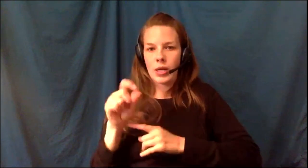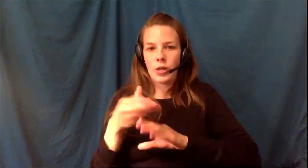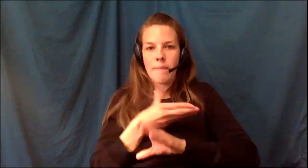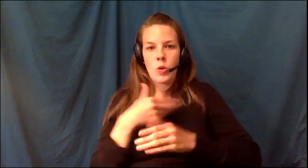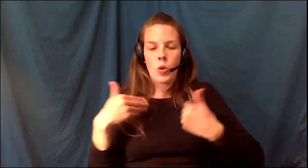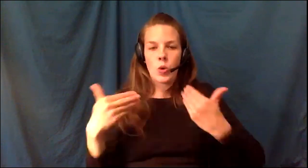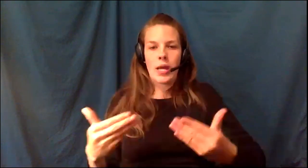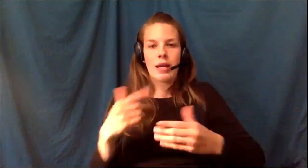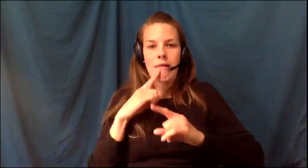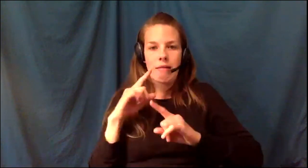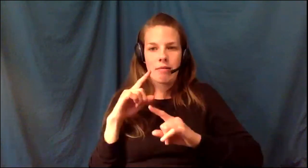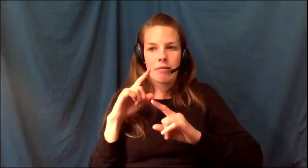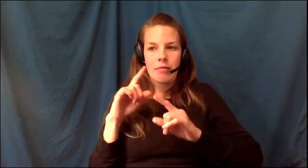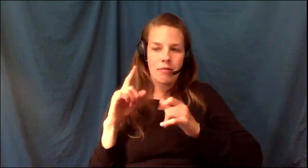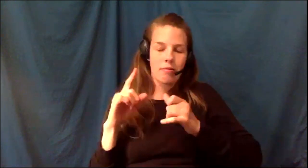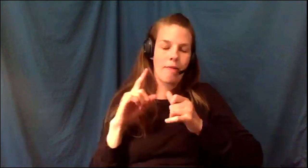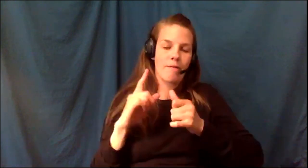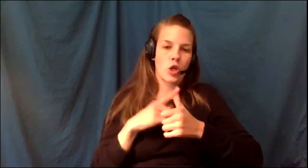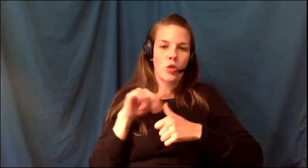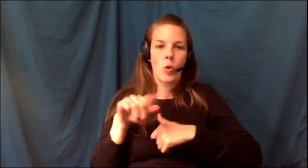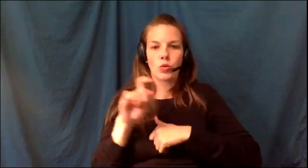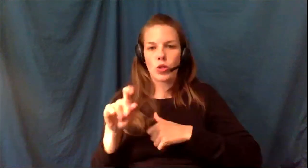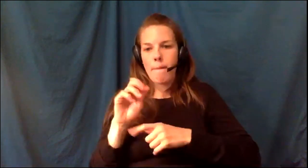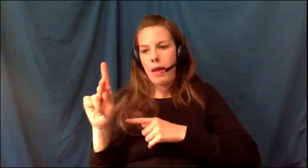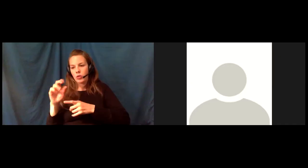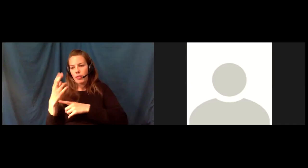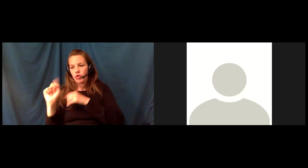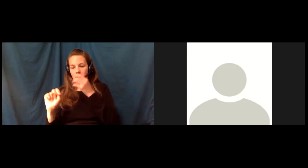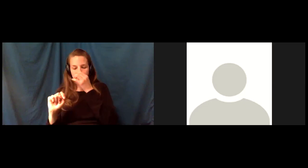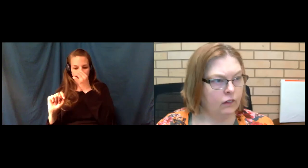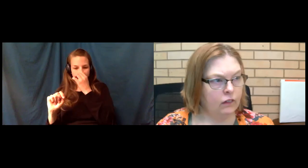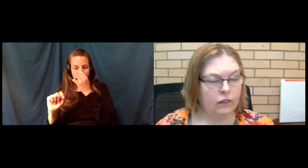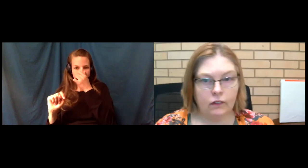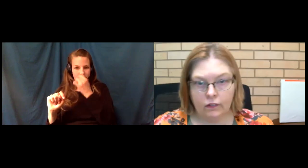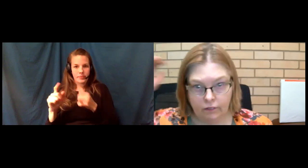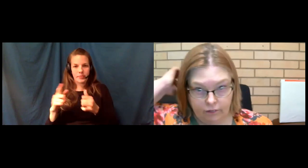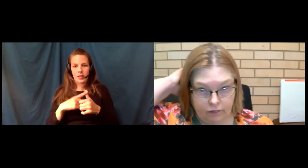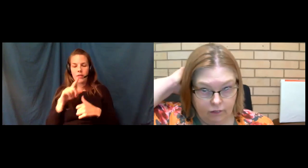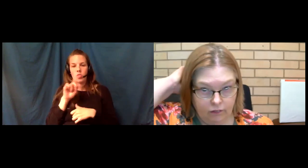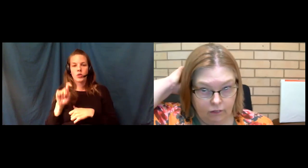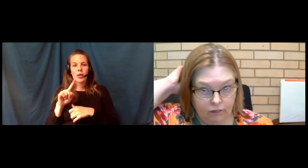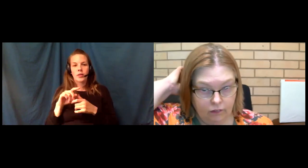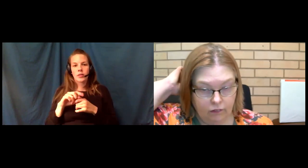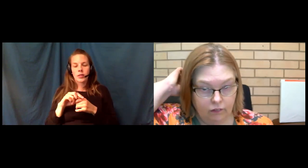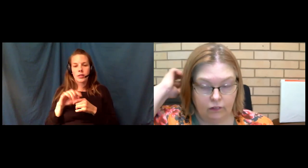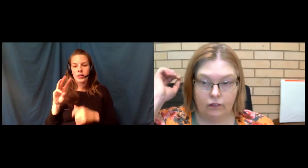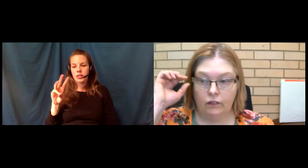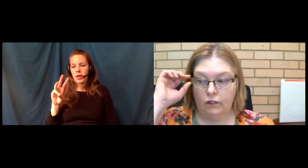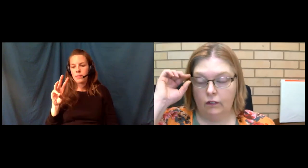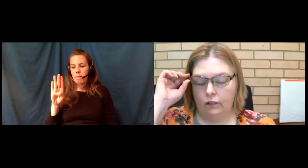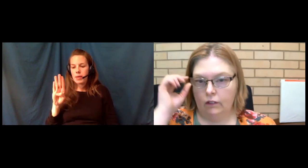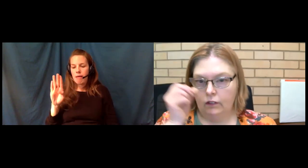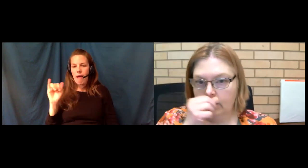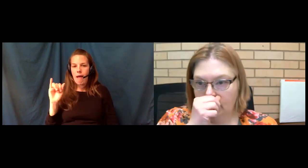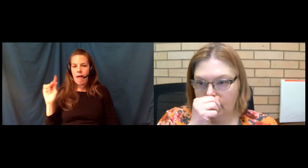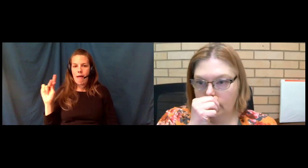ahead to those questions first, and then we'll go back to the chat. The first question was from WVIK. We have